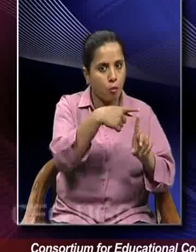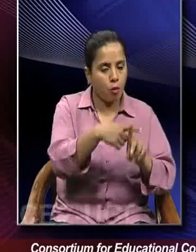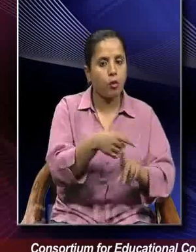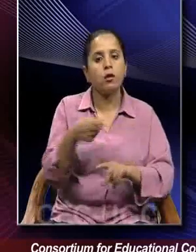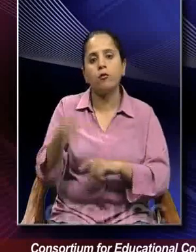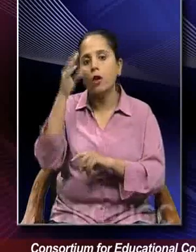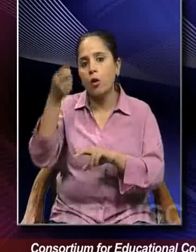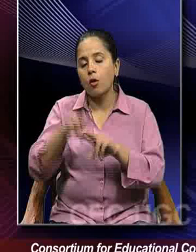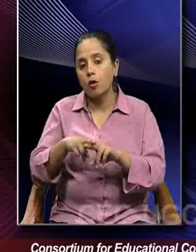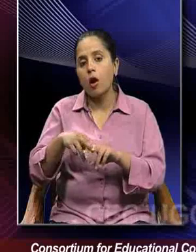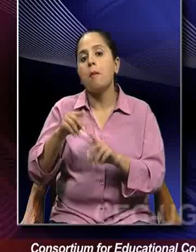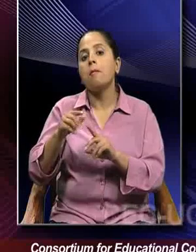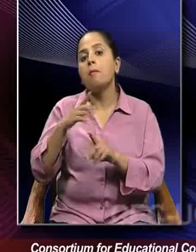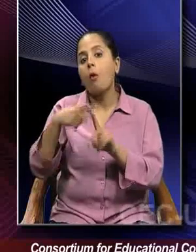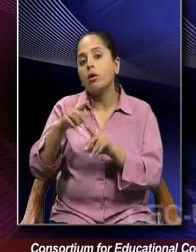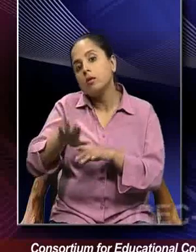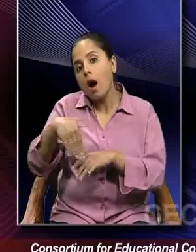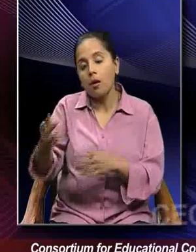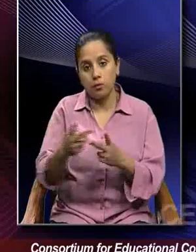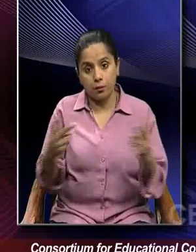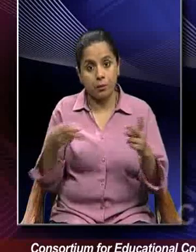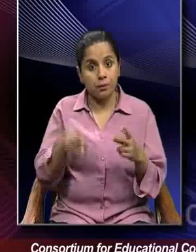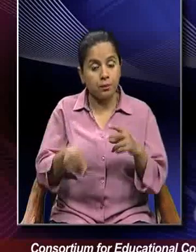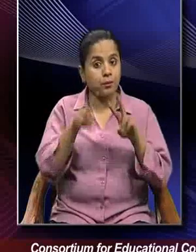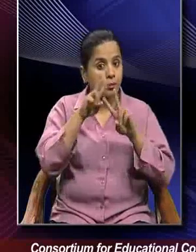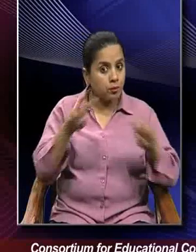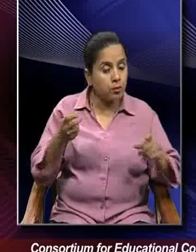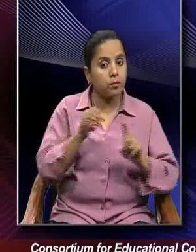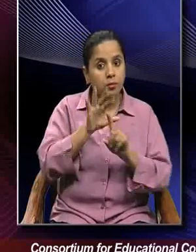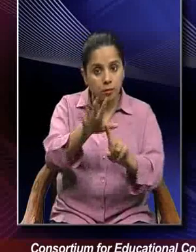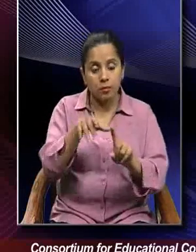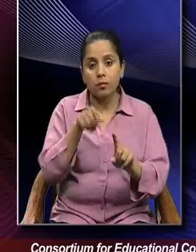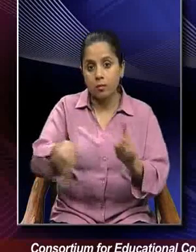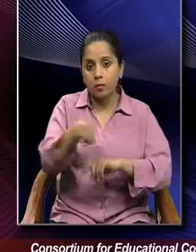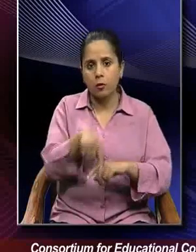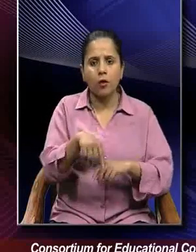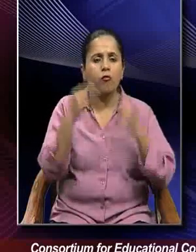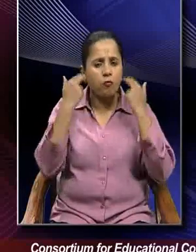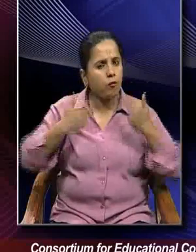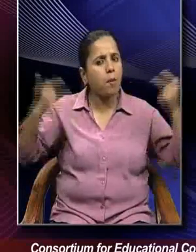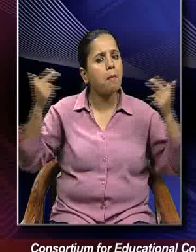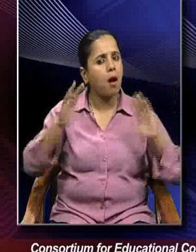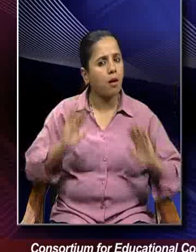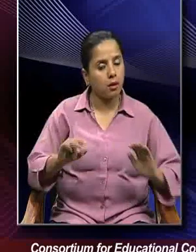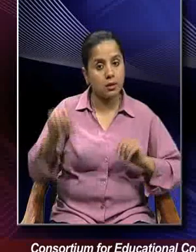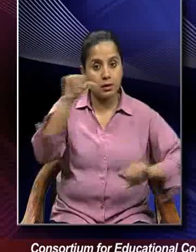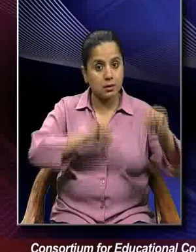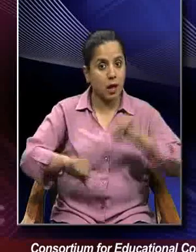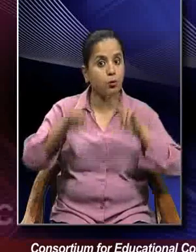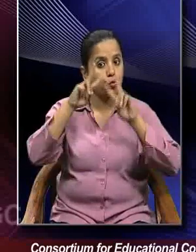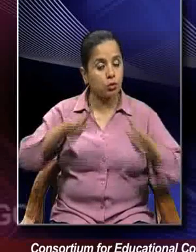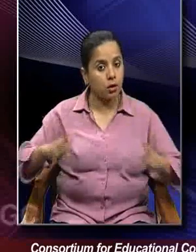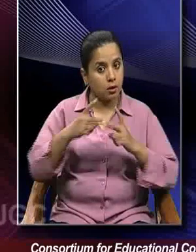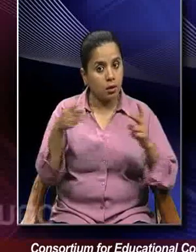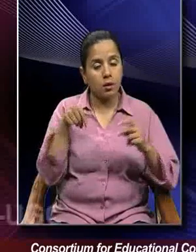of post-positivism. These approaches, or paradigms as they are popularly known as in scientific research,